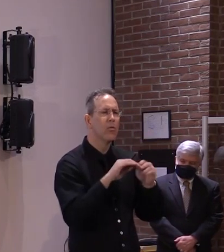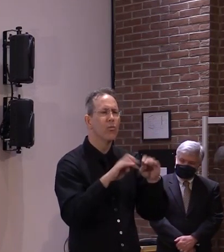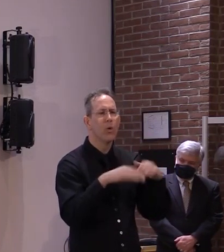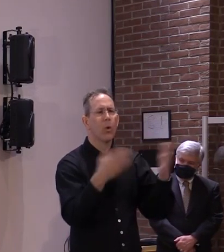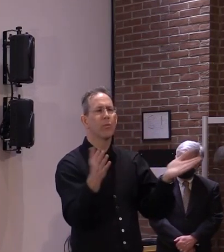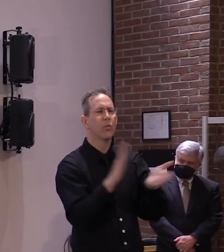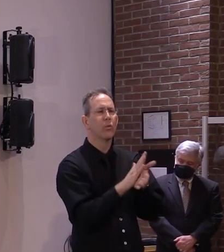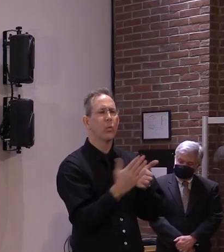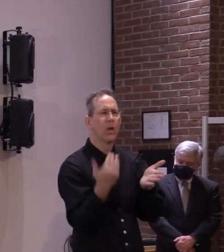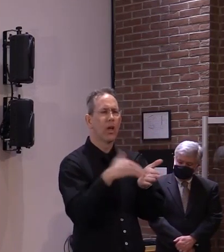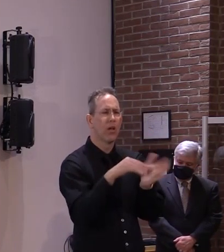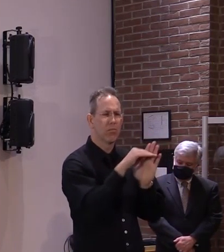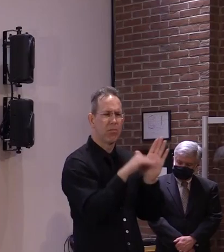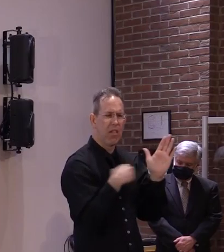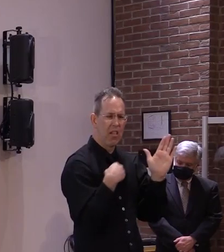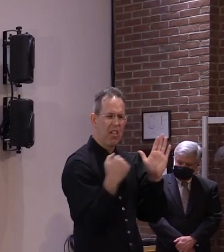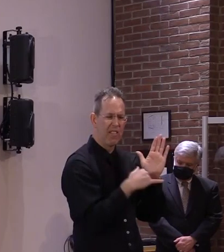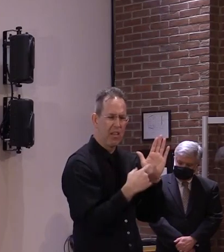the T.